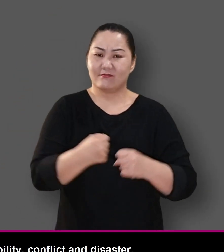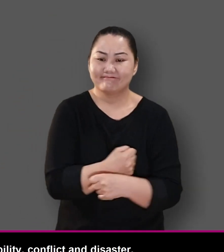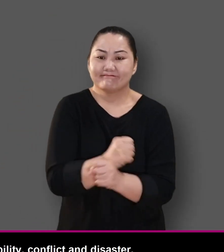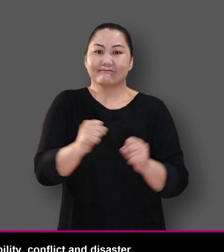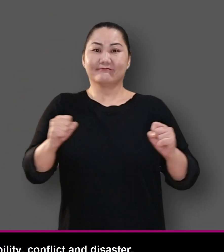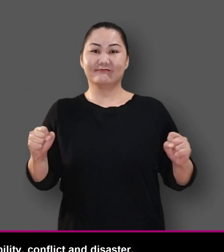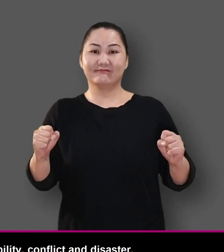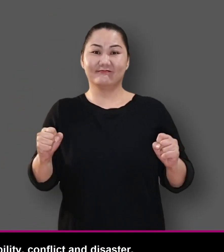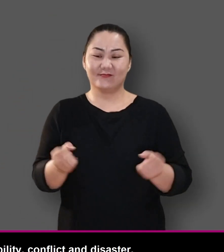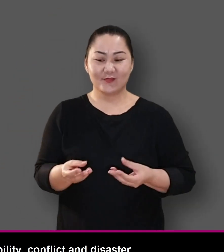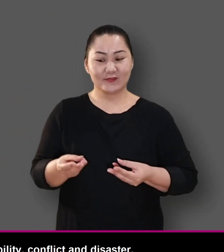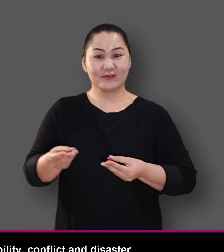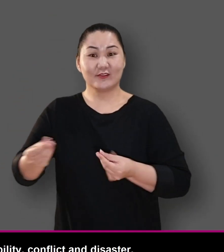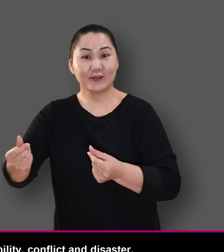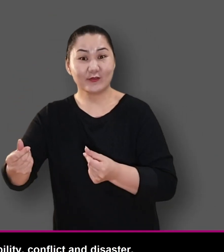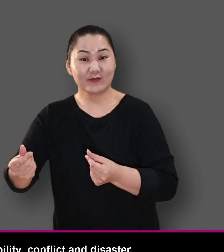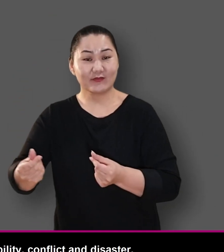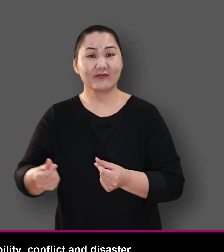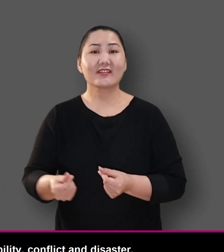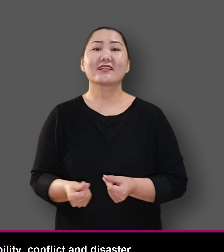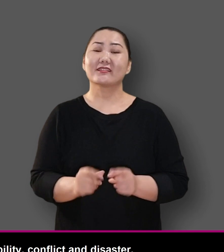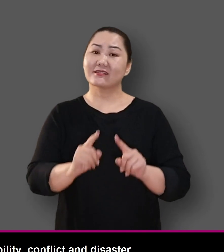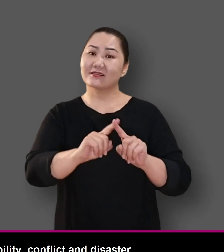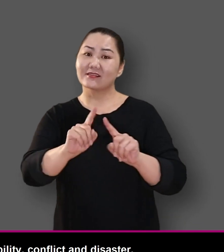can manage vulnerability, conflict, and disaster.